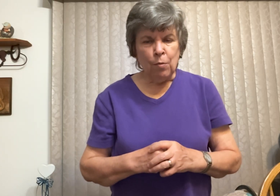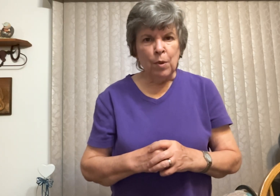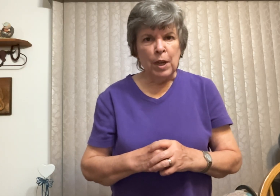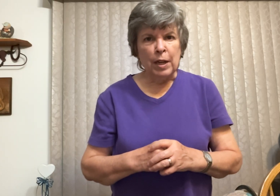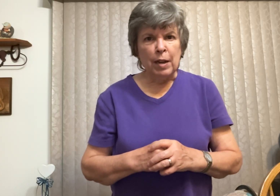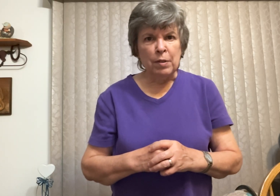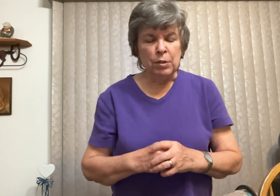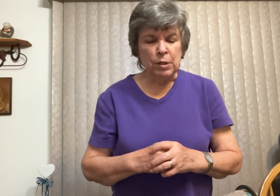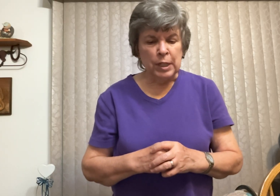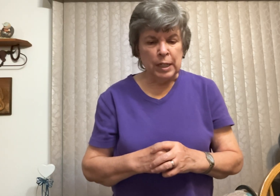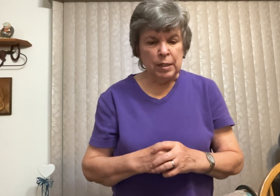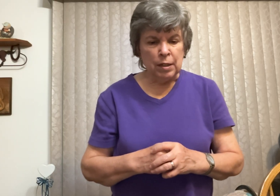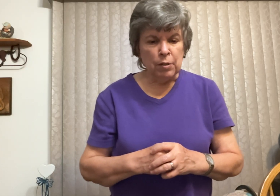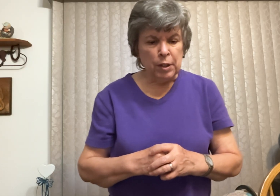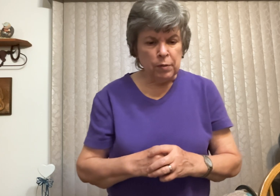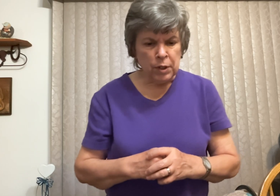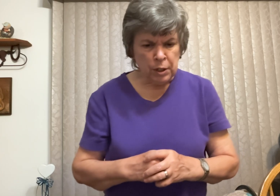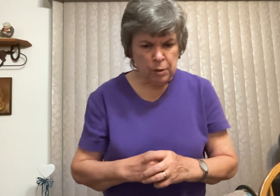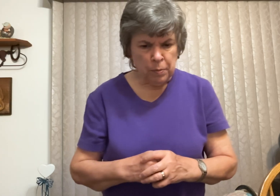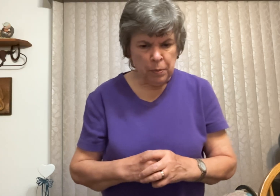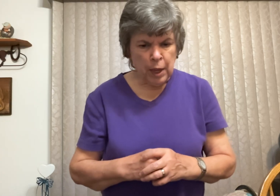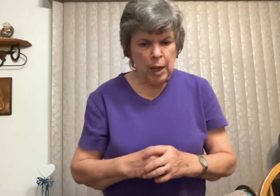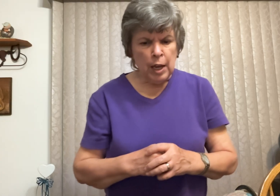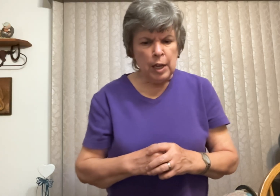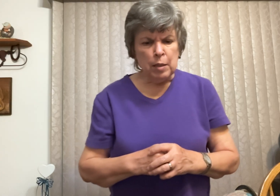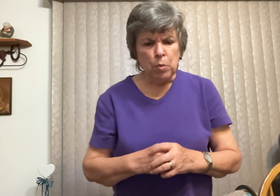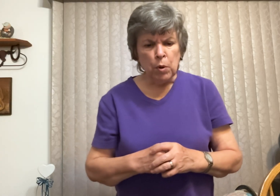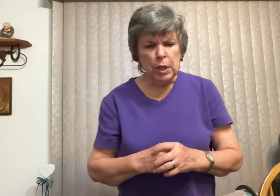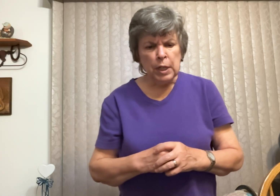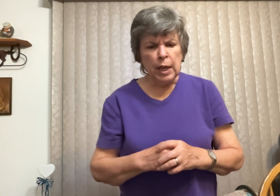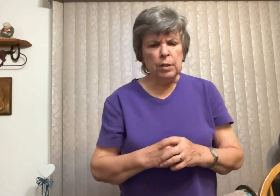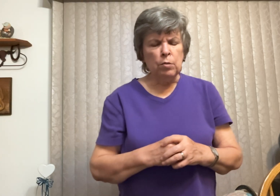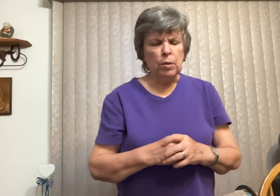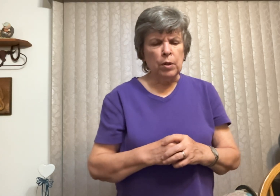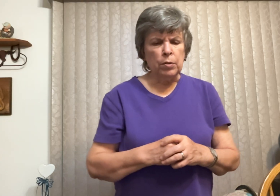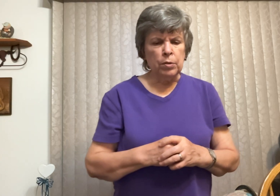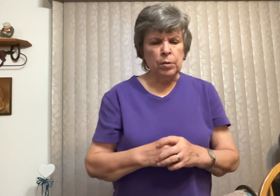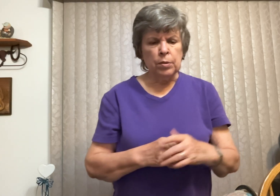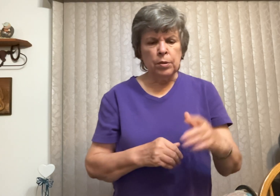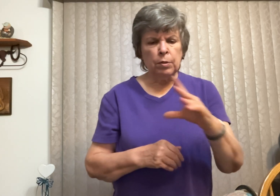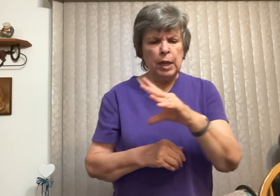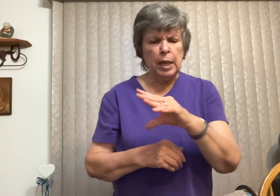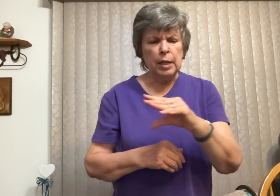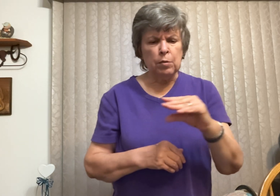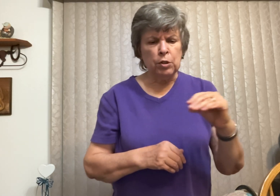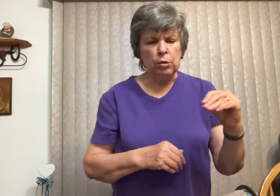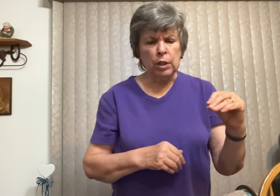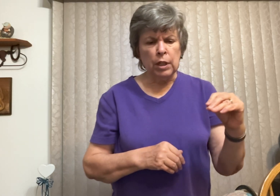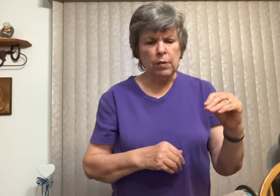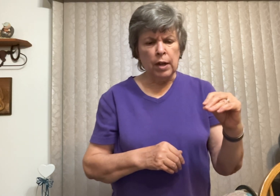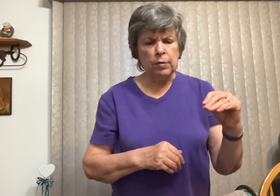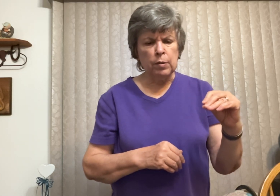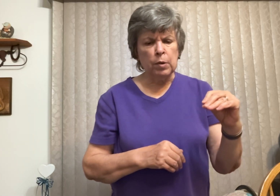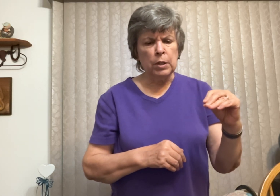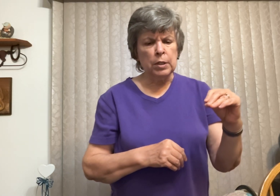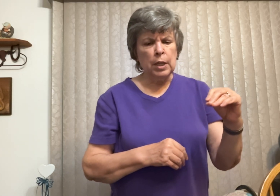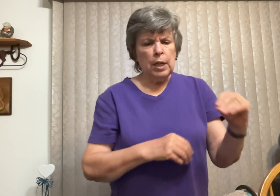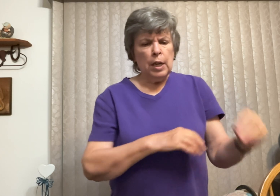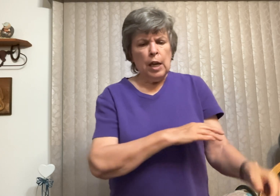without having to do a second learning video. And the morning that you rose, so and, which you can leave out if you want, and